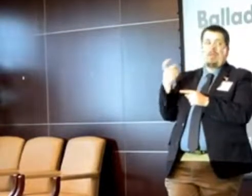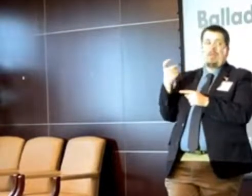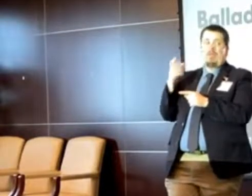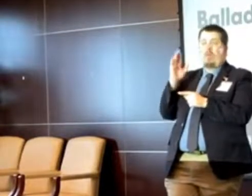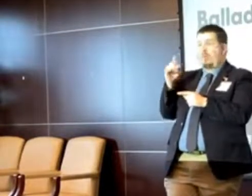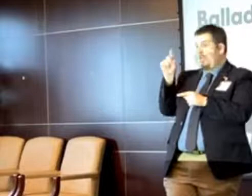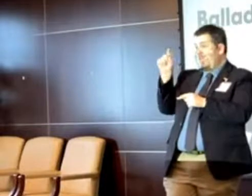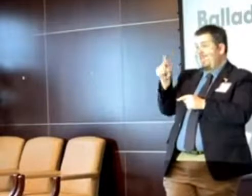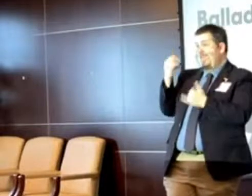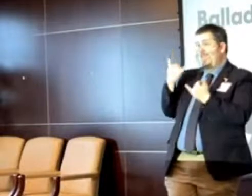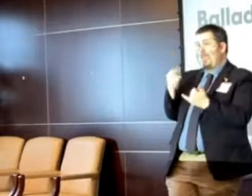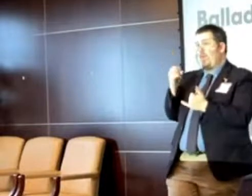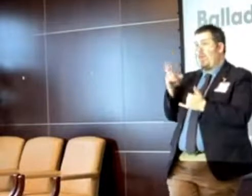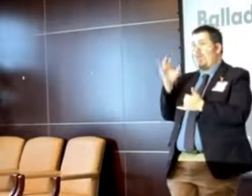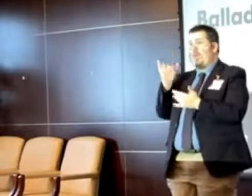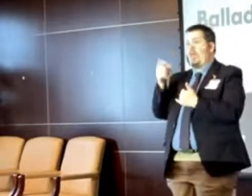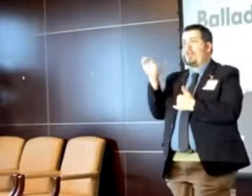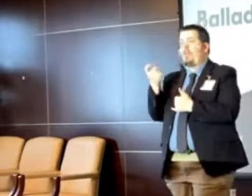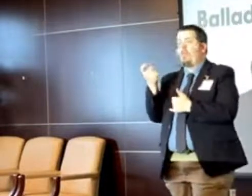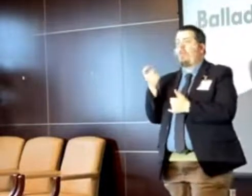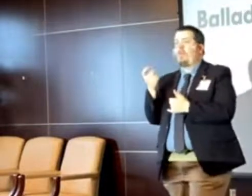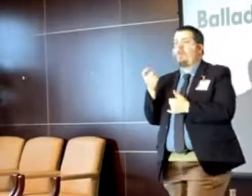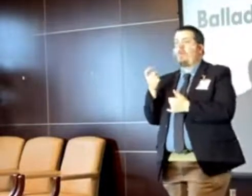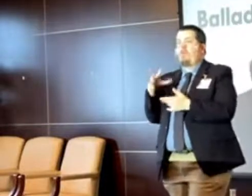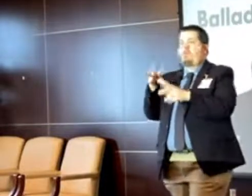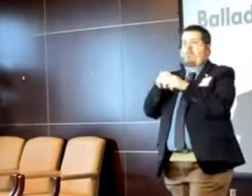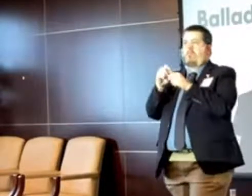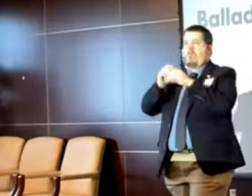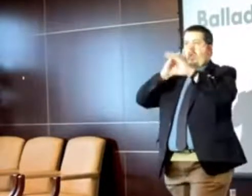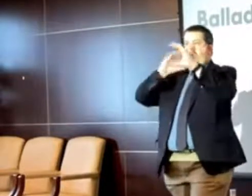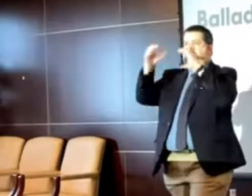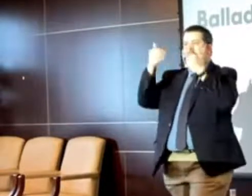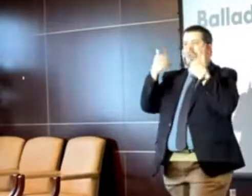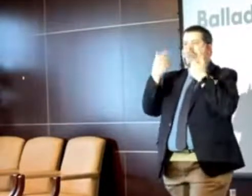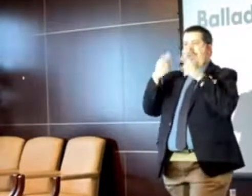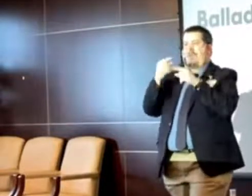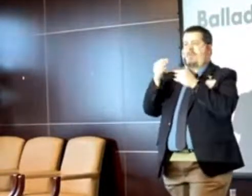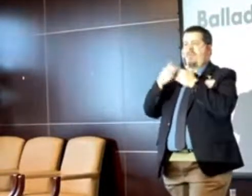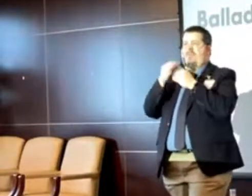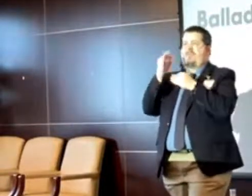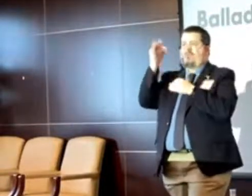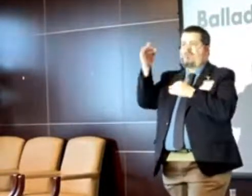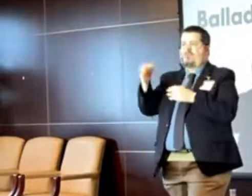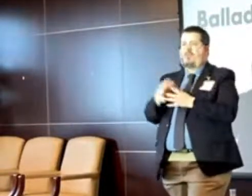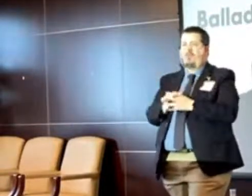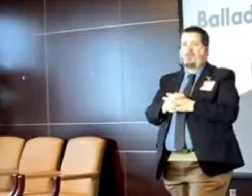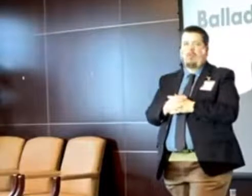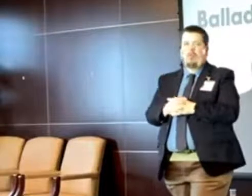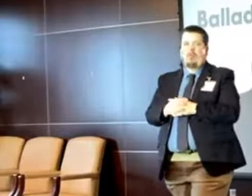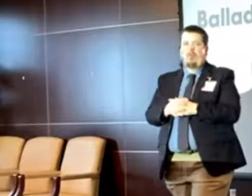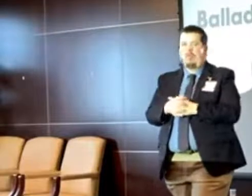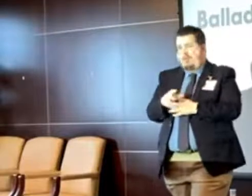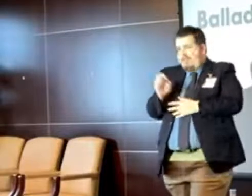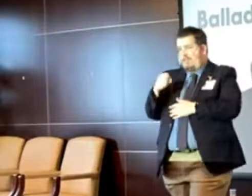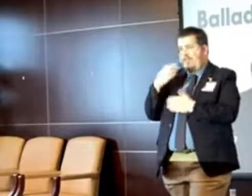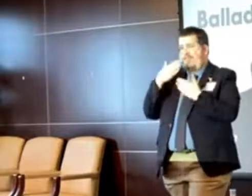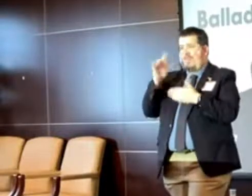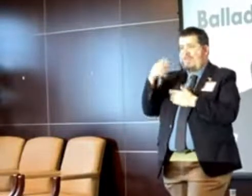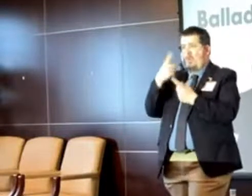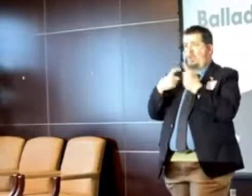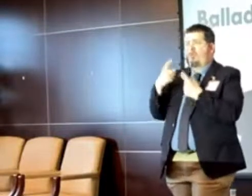would be needed at this point, or something that is a part of the conversation to happen in the near future? Hi, thank you for that